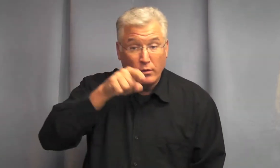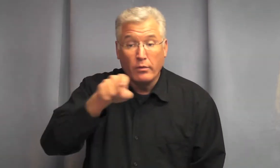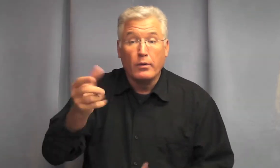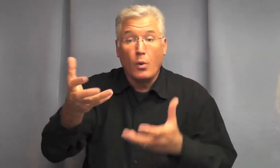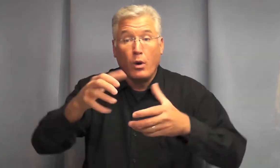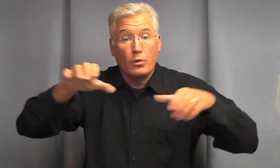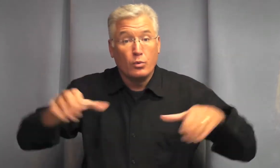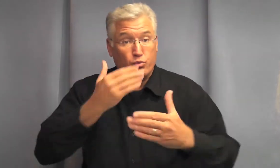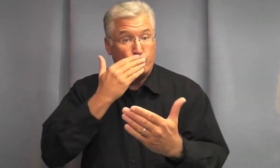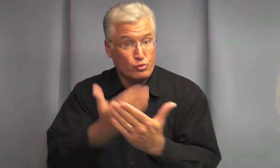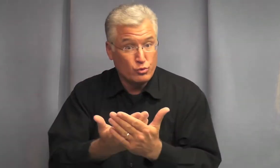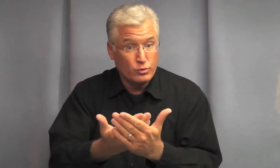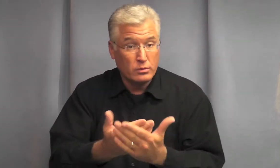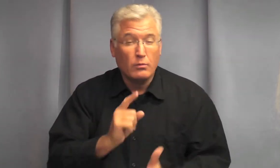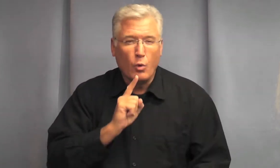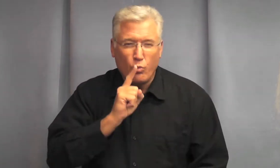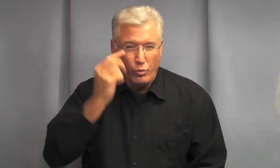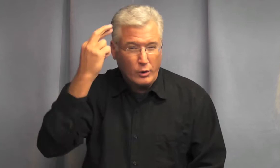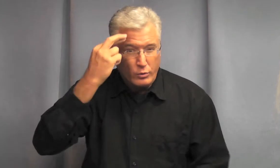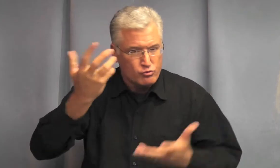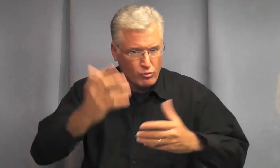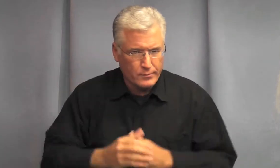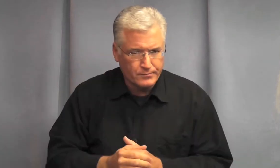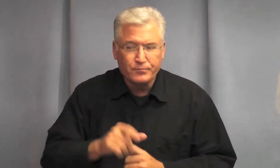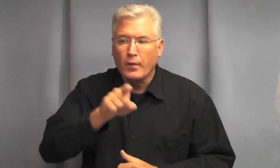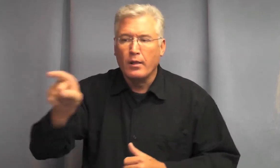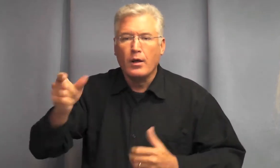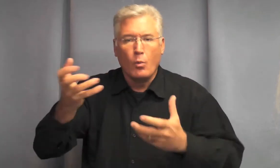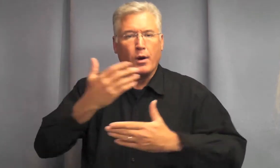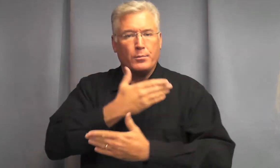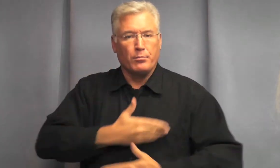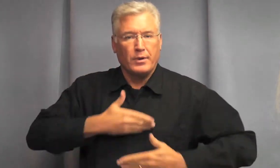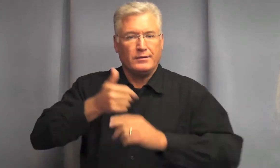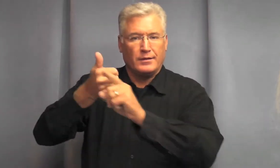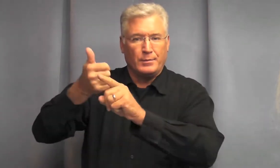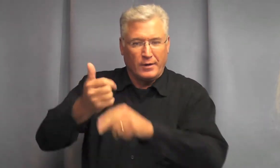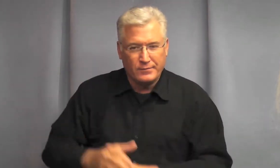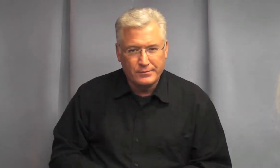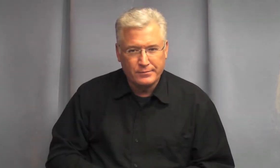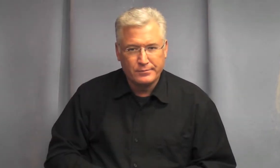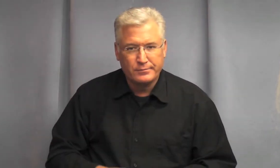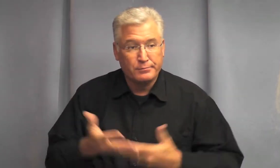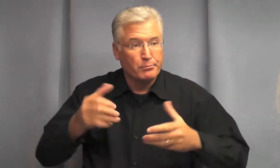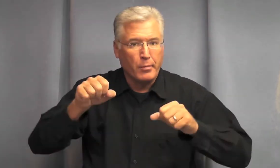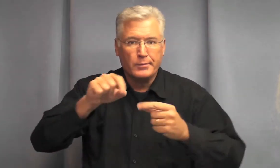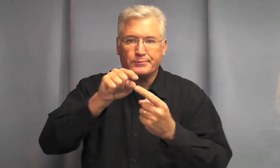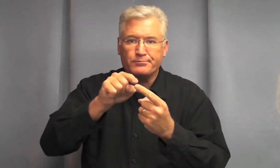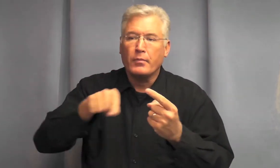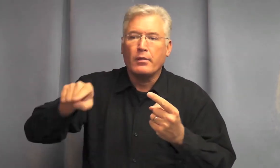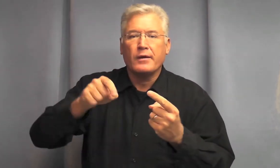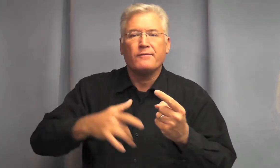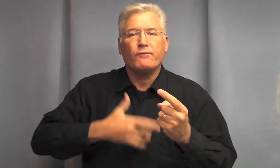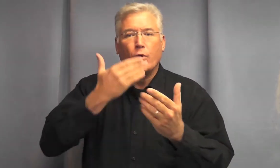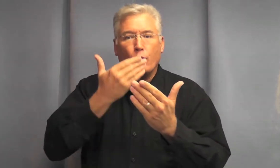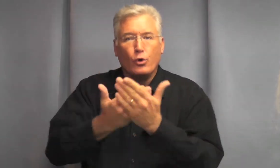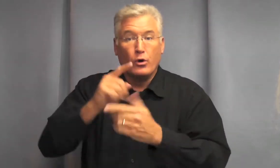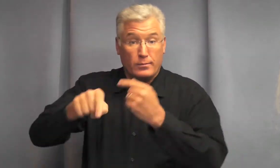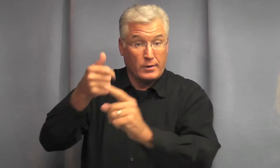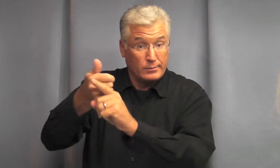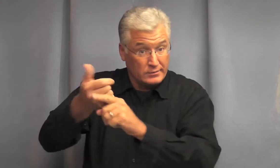deeds. The reason that they're doing these things is because they want to please themselves, or